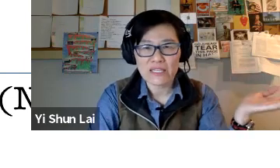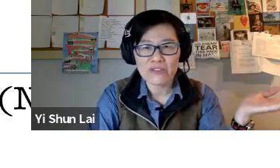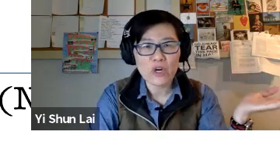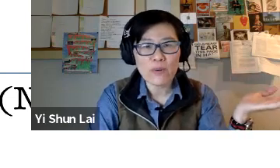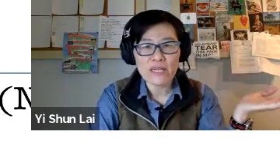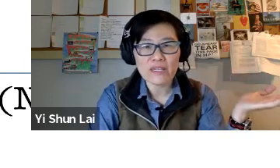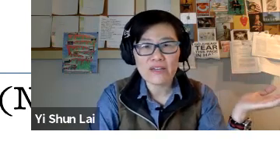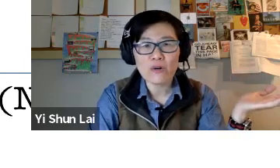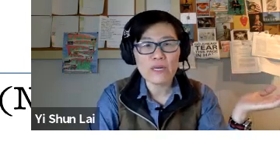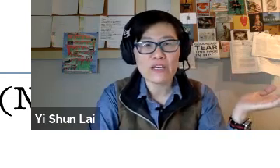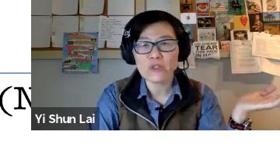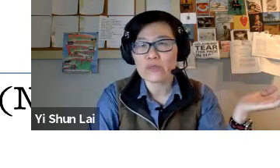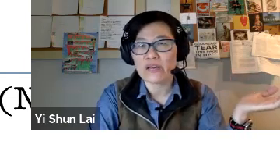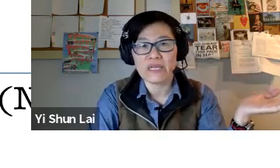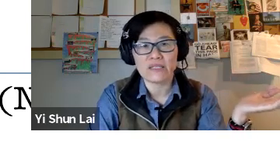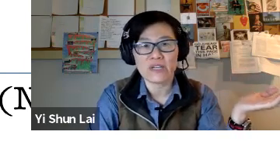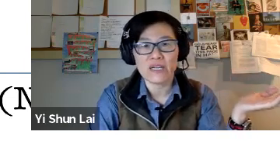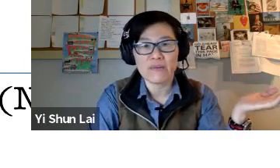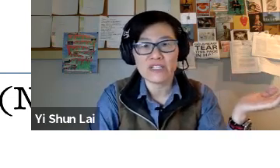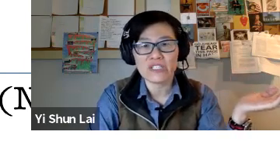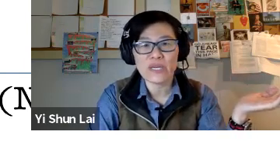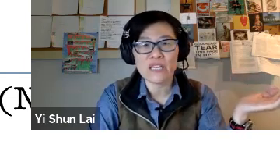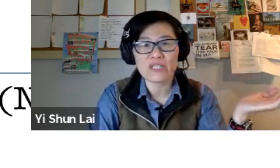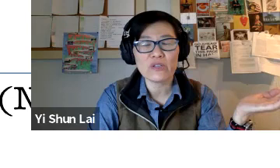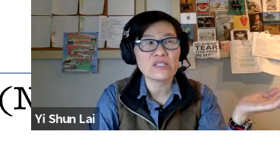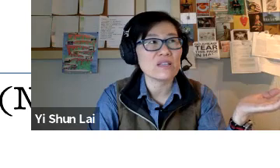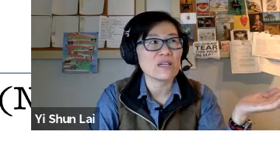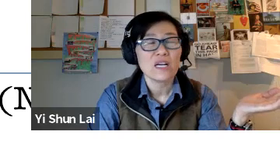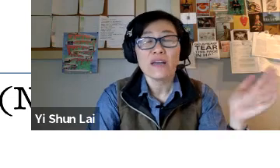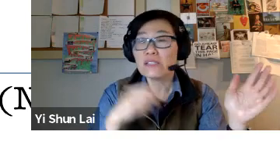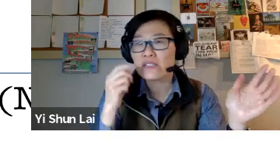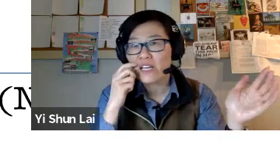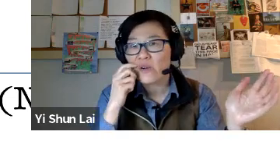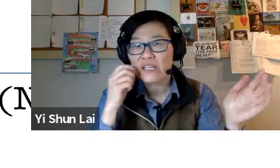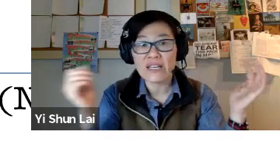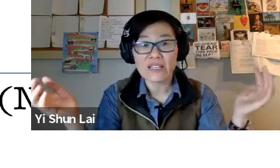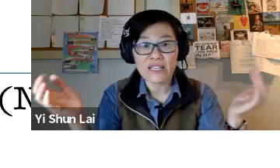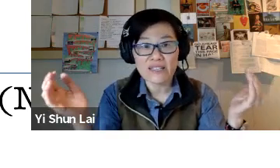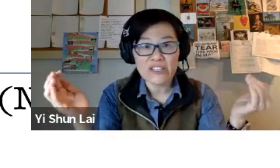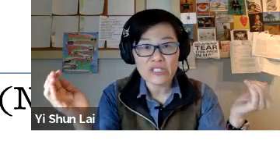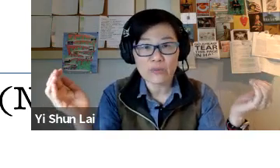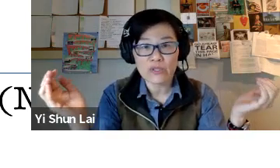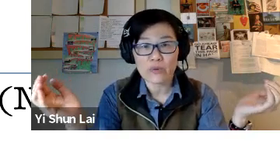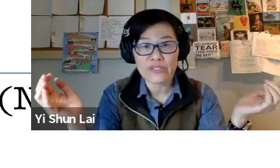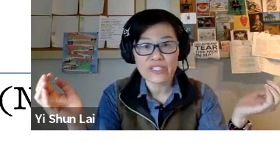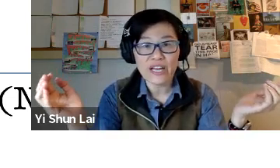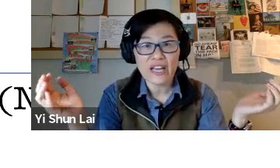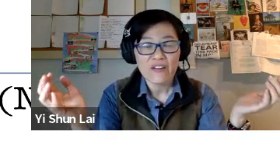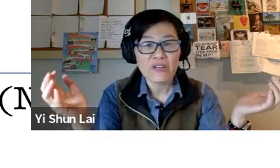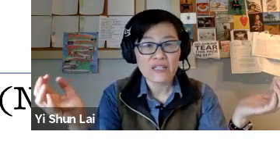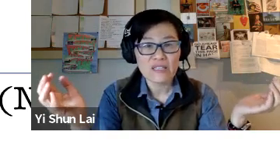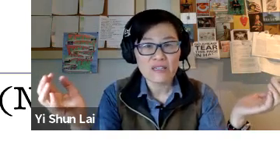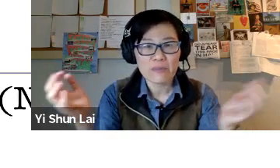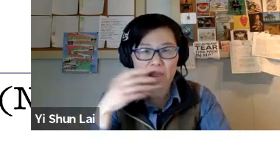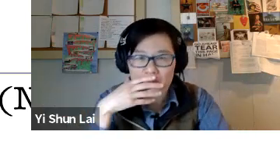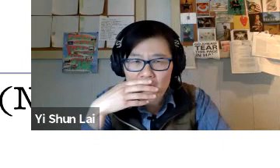mean? Like nobody knows what that means, right? I mean, it's just, you can't even, you can sit there and this is the thing, right? Like, again, like I said, agents get 300 queries a day.